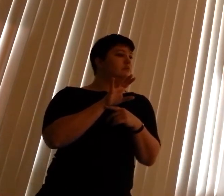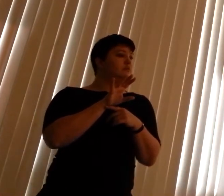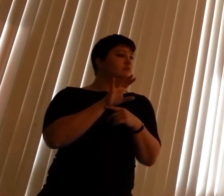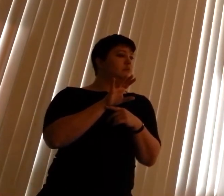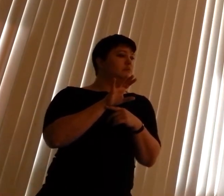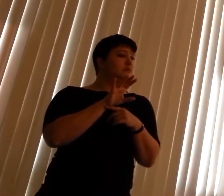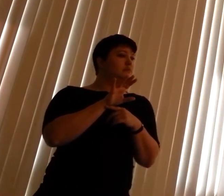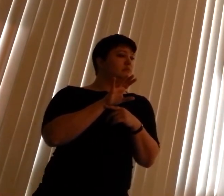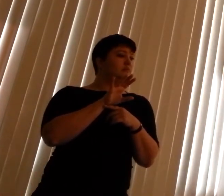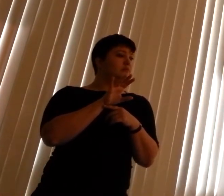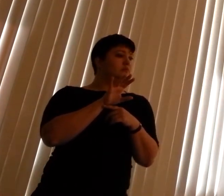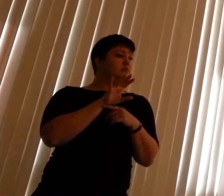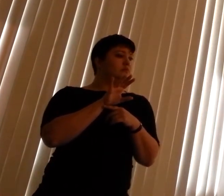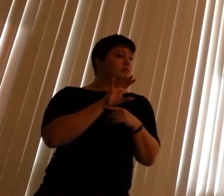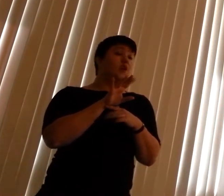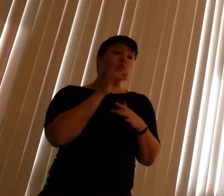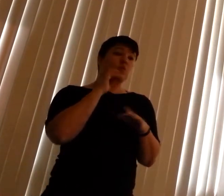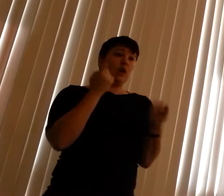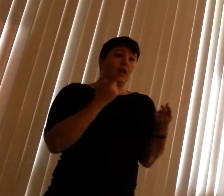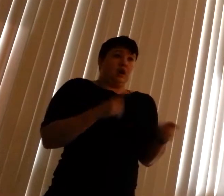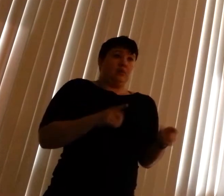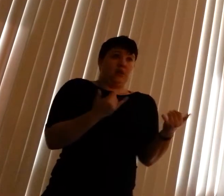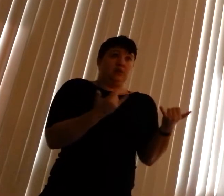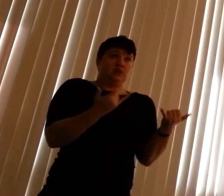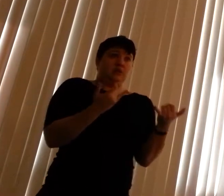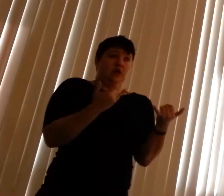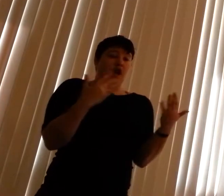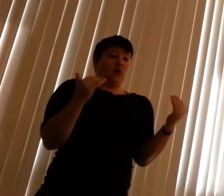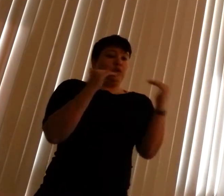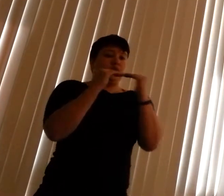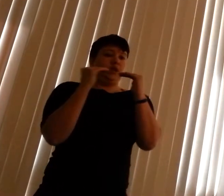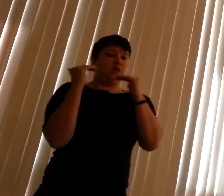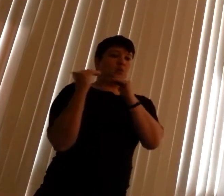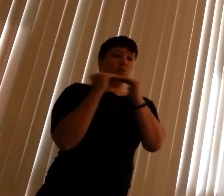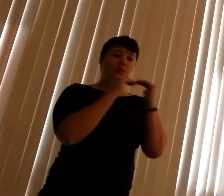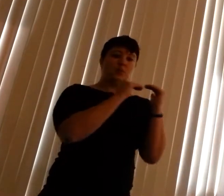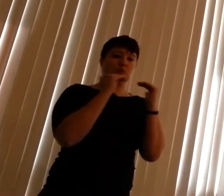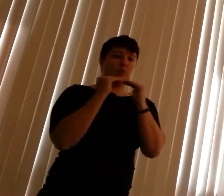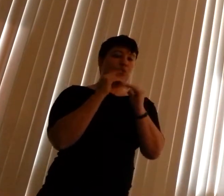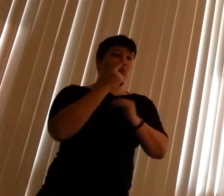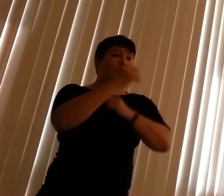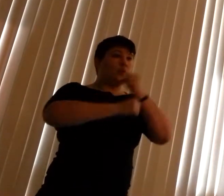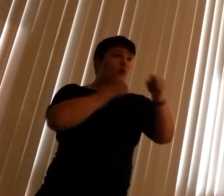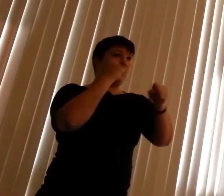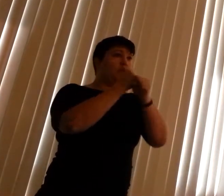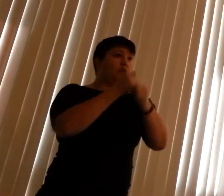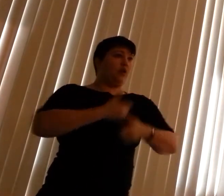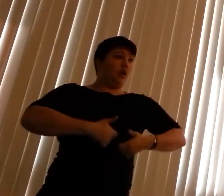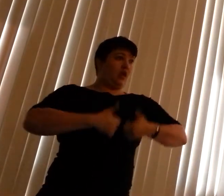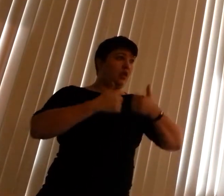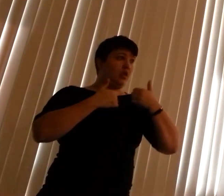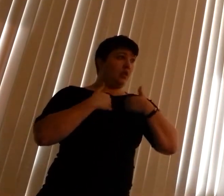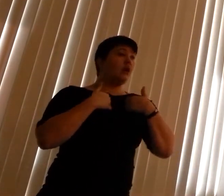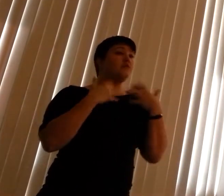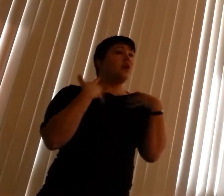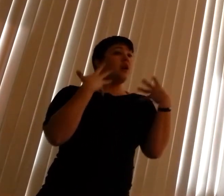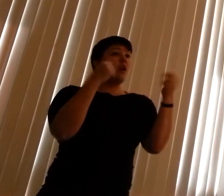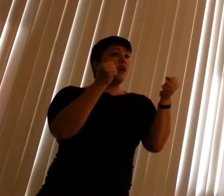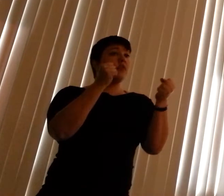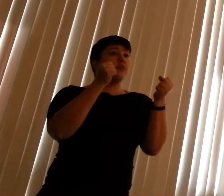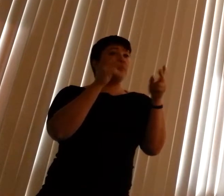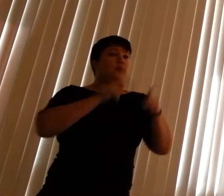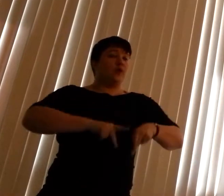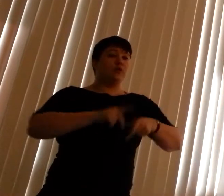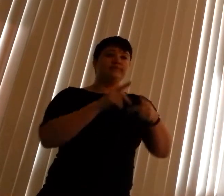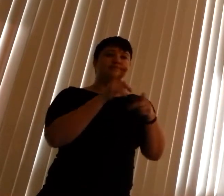harmonizing with what's done on the ground, is equal to 1 year of life as an otherwise healthy paraplegic. So if you